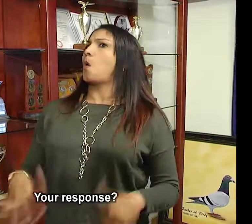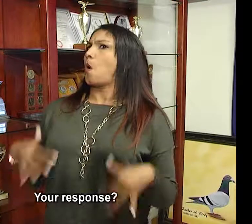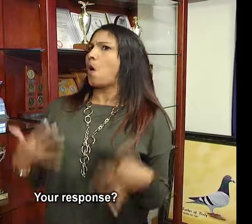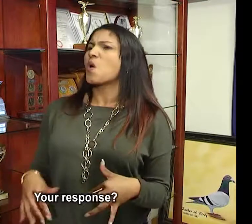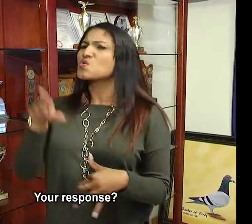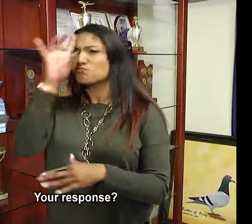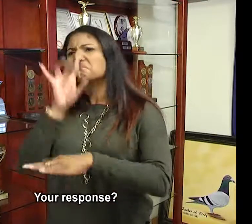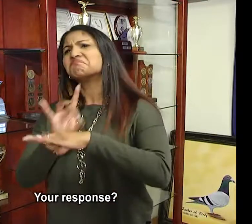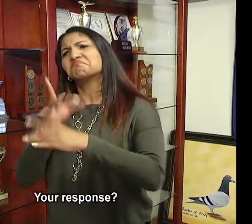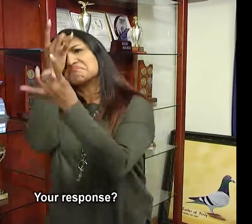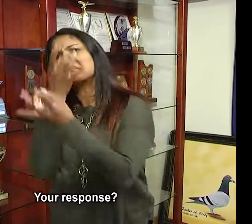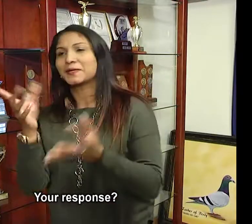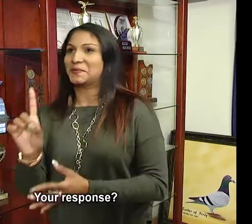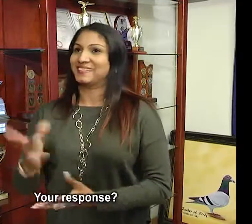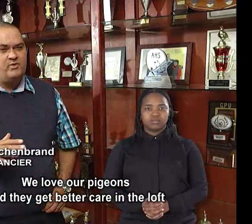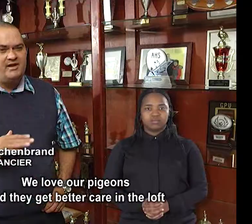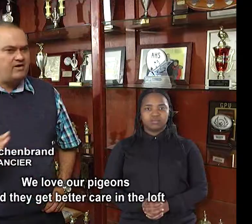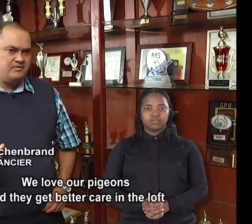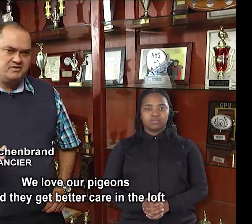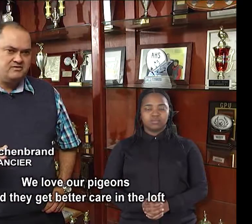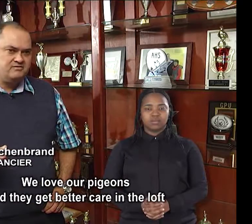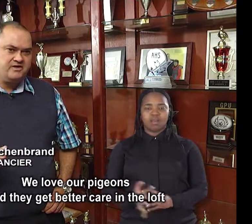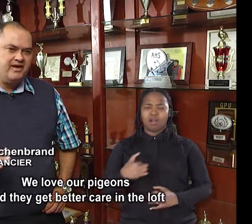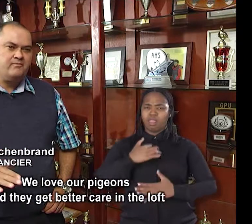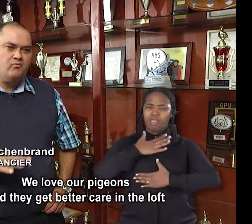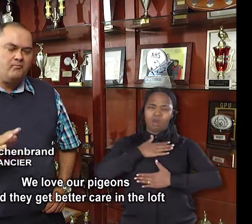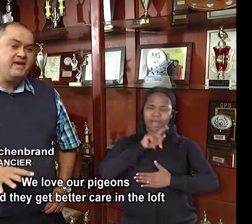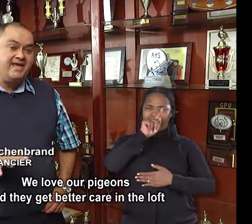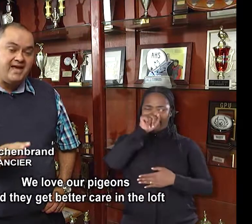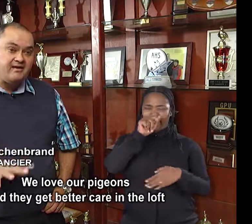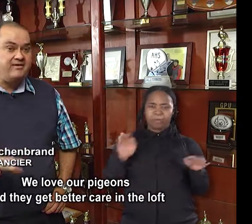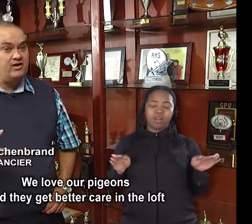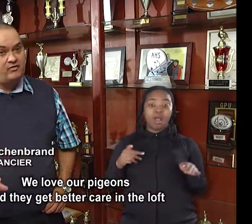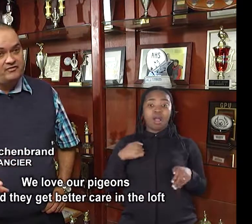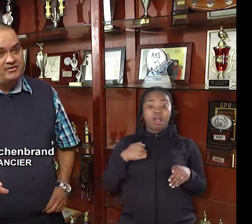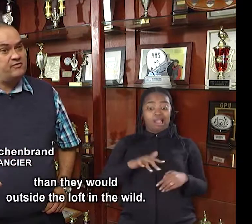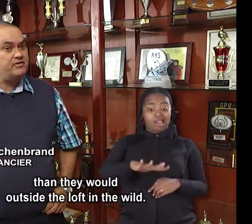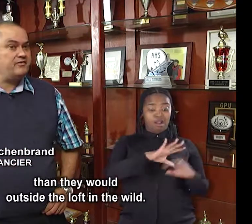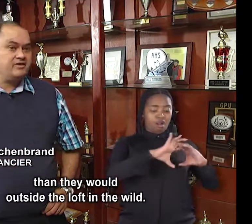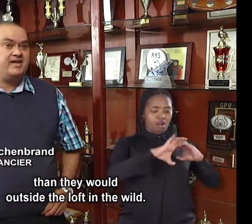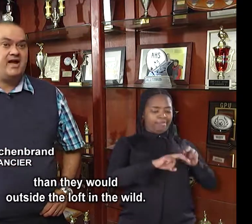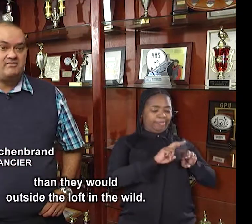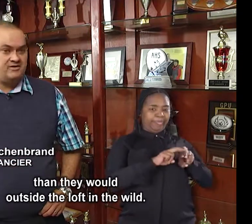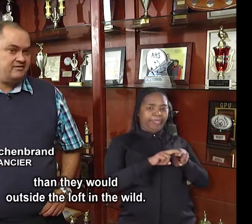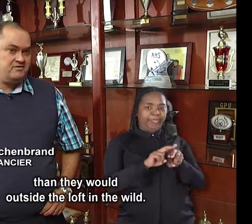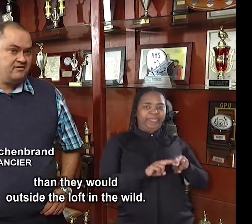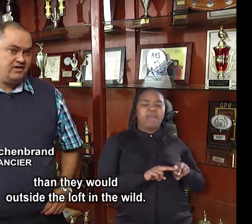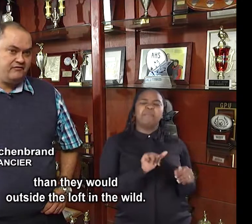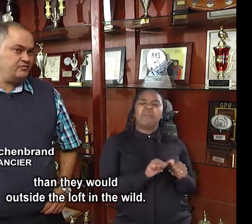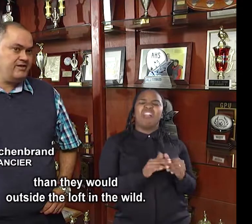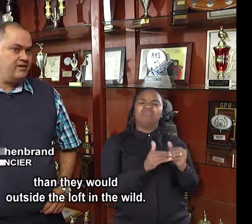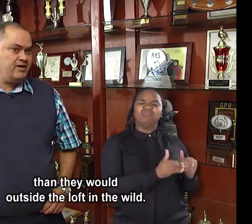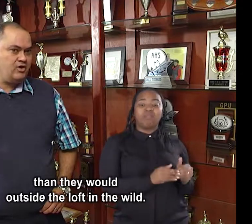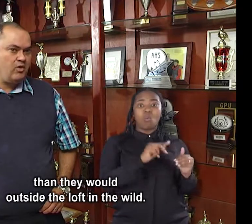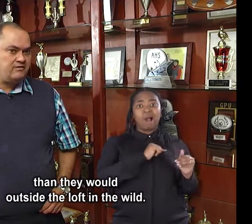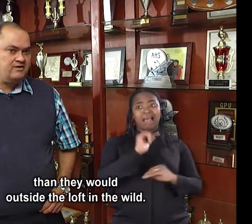Your response? We love our pigeons. So they get better care in the lofts than what they would get outside the